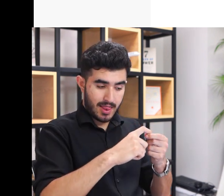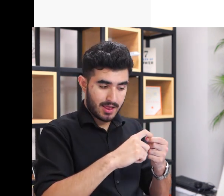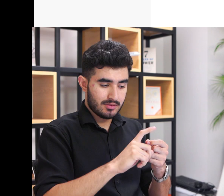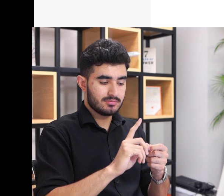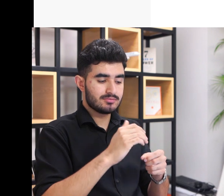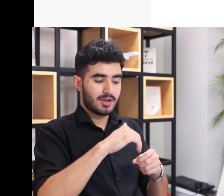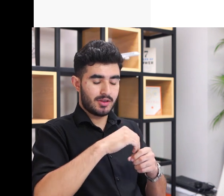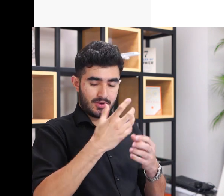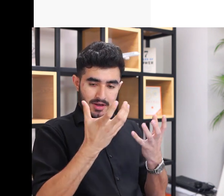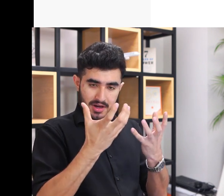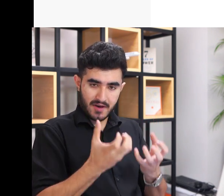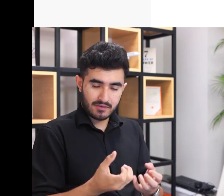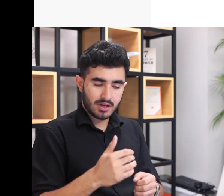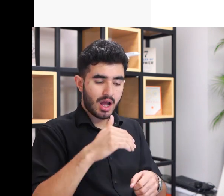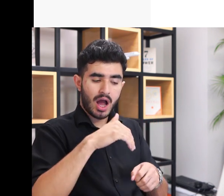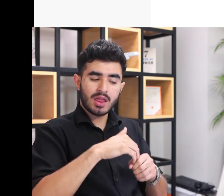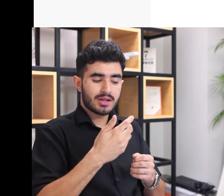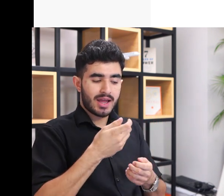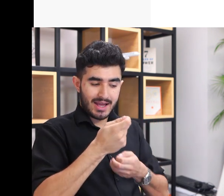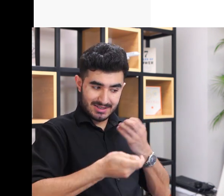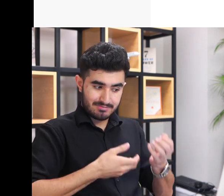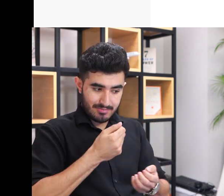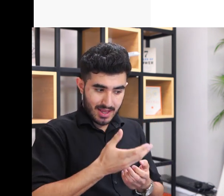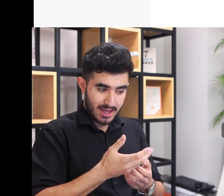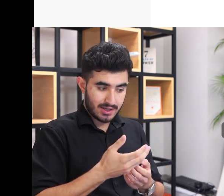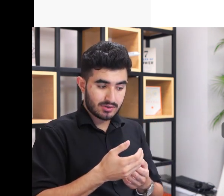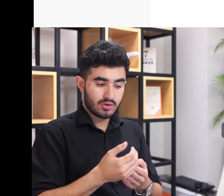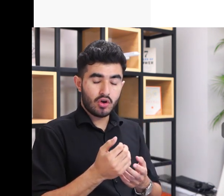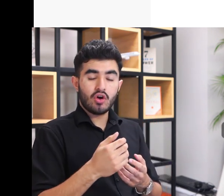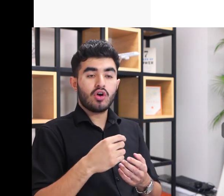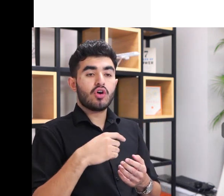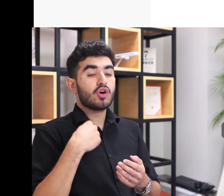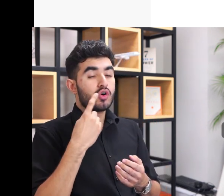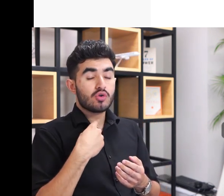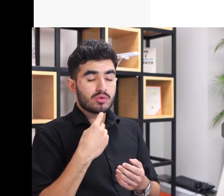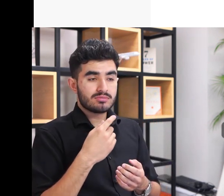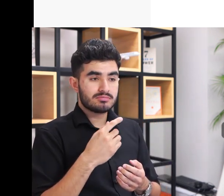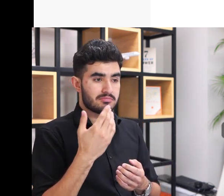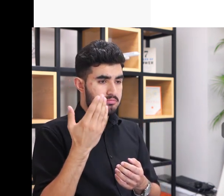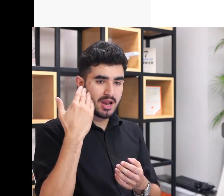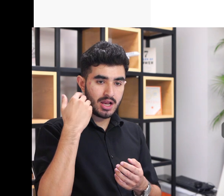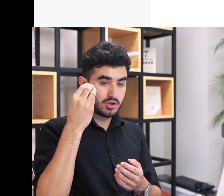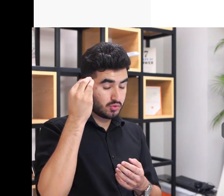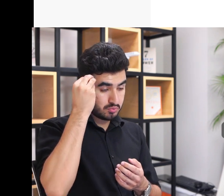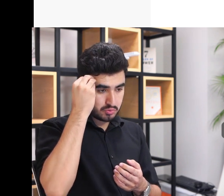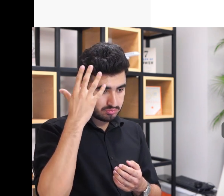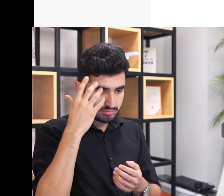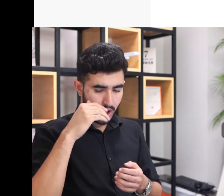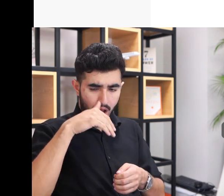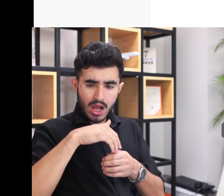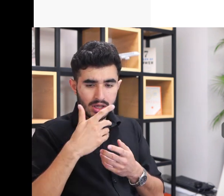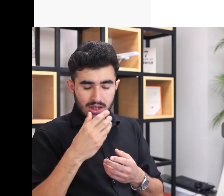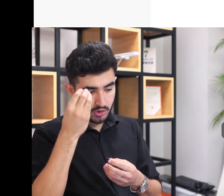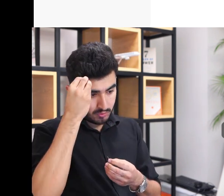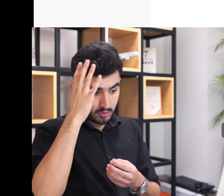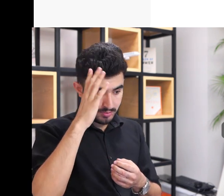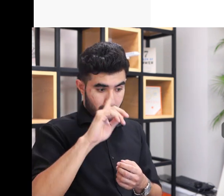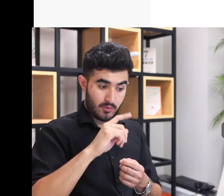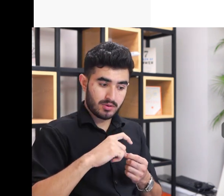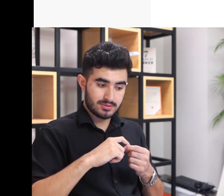explain the concept of gravity, and after that added more information. for someone who has never heard of it before.